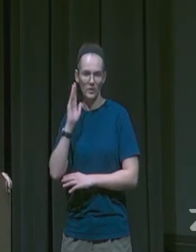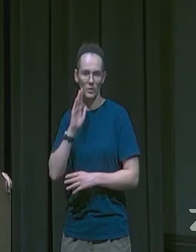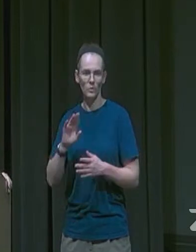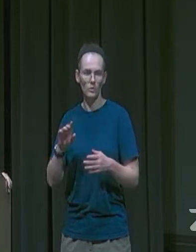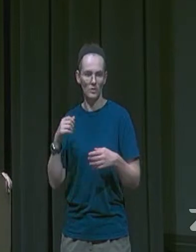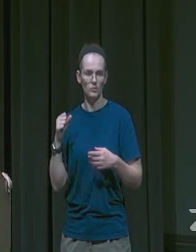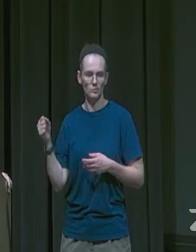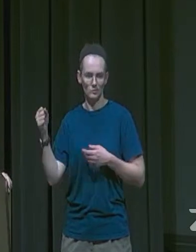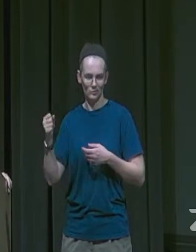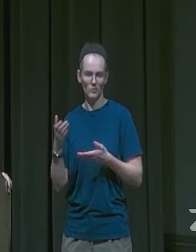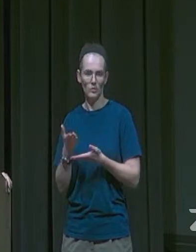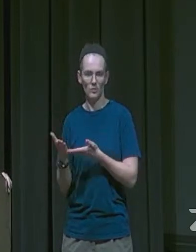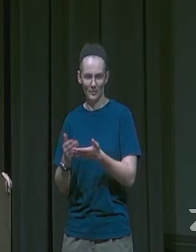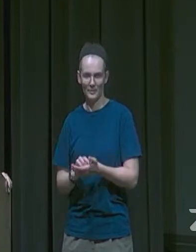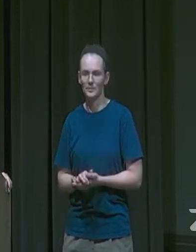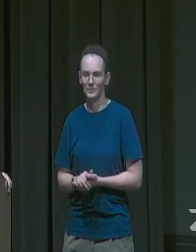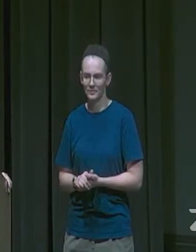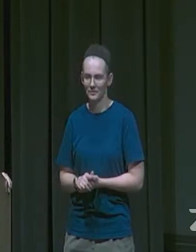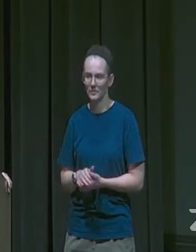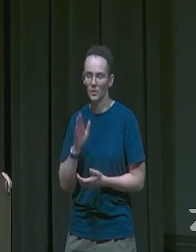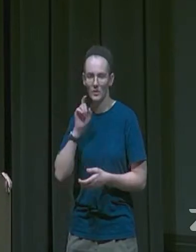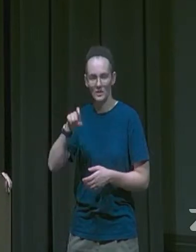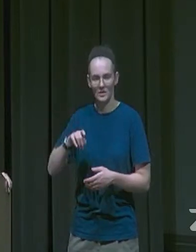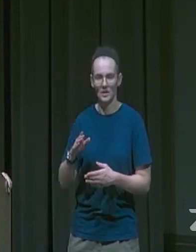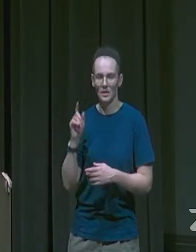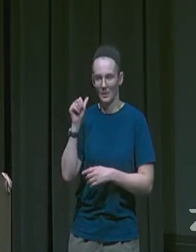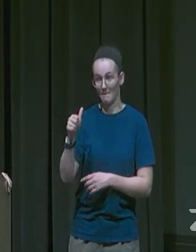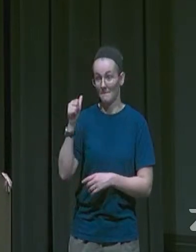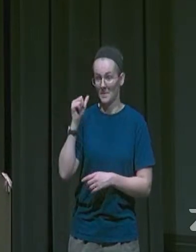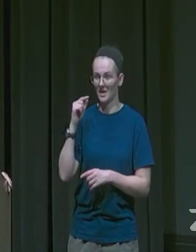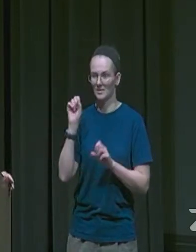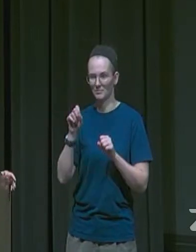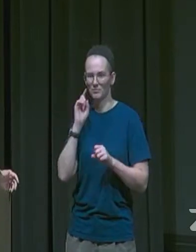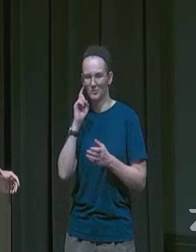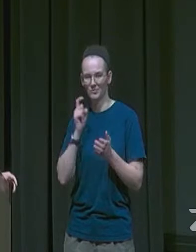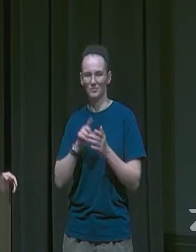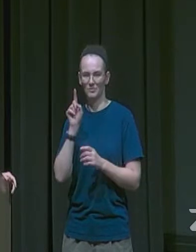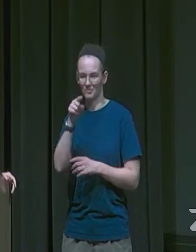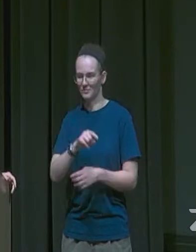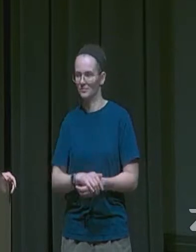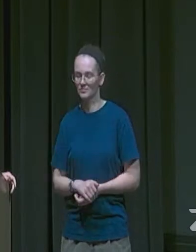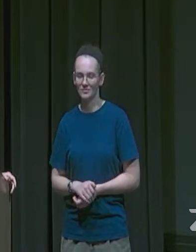put your hand up and we'll get a microphone to you. And we're going to need somebody in the back, I can see.